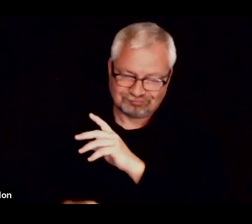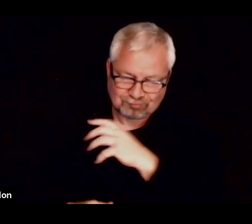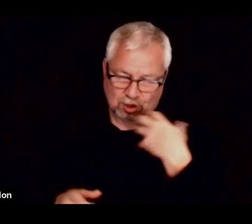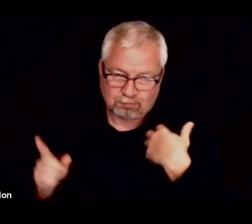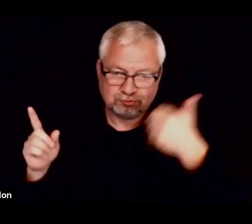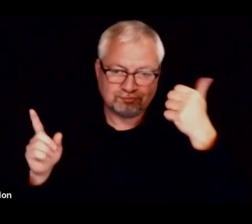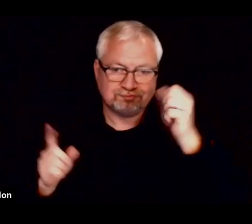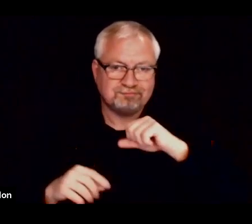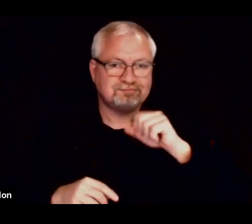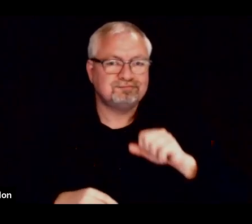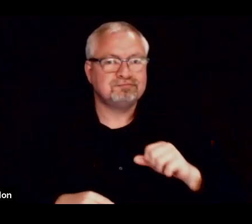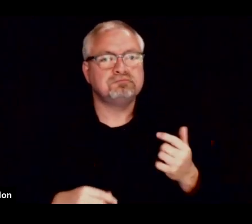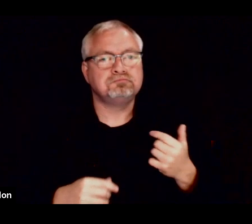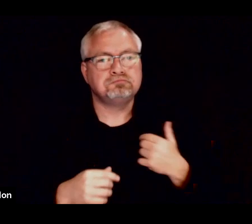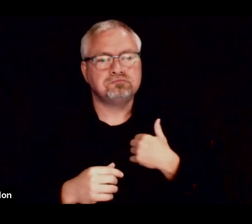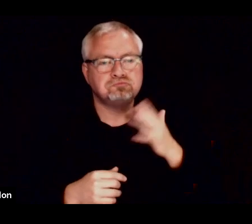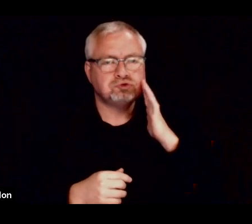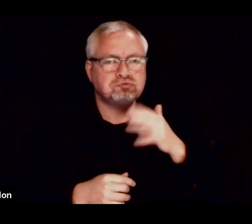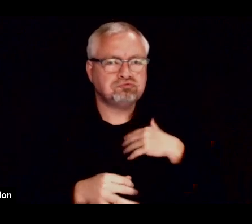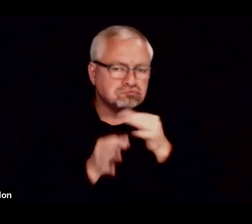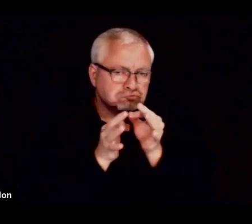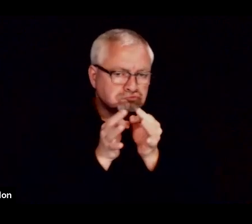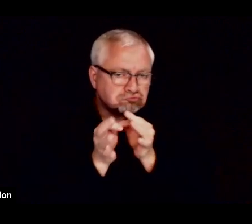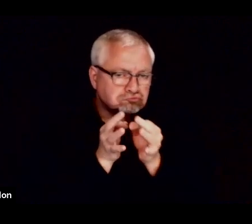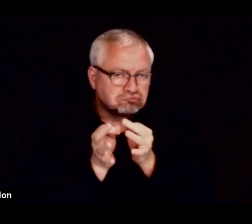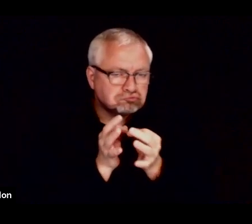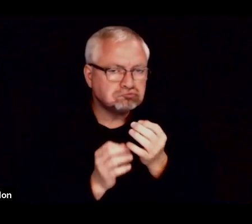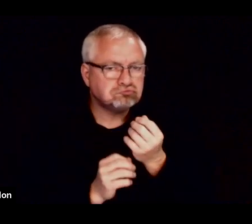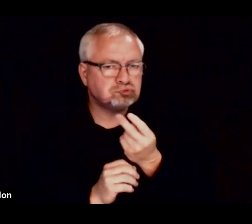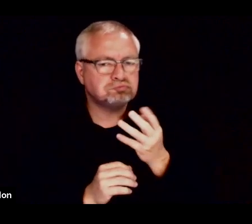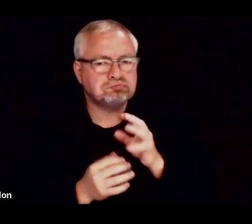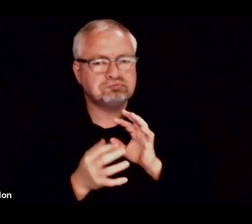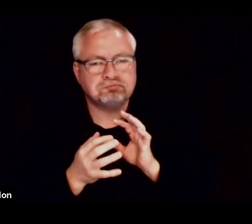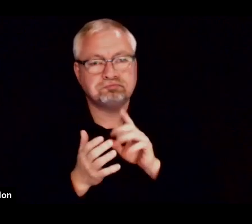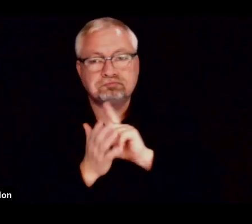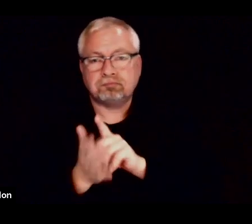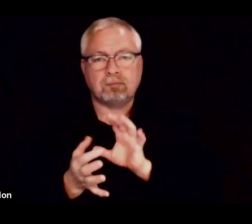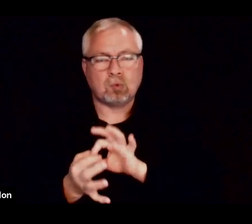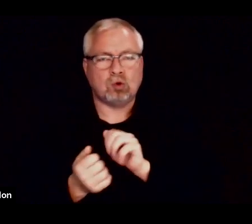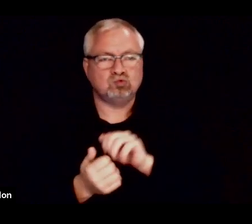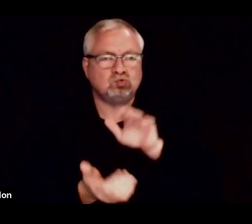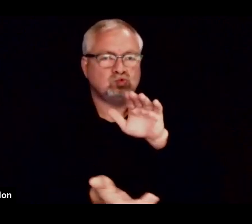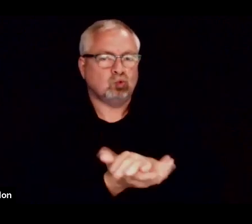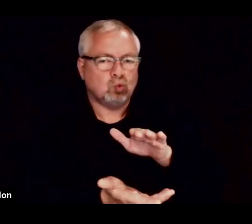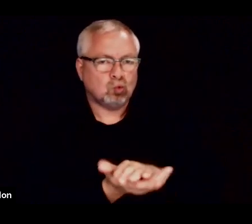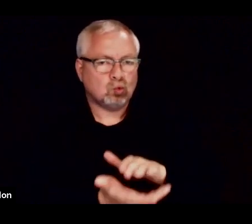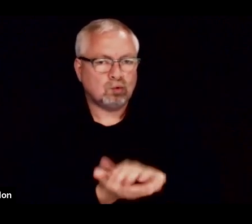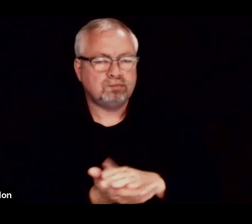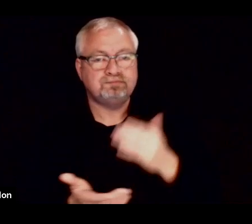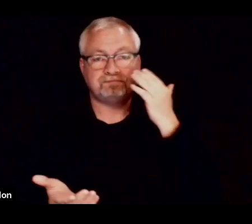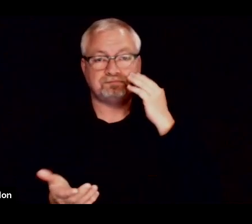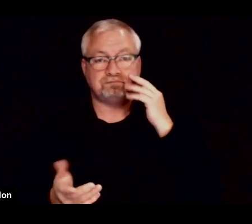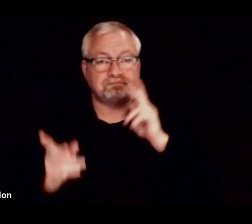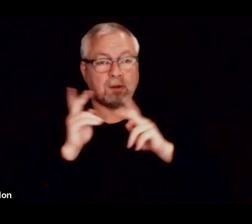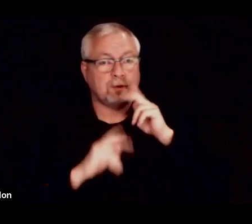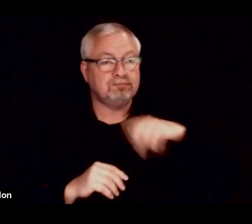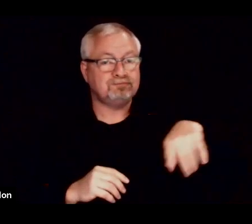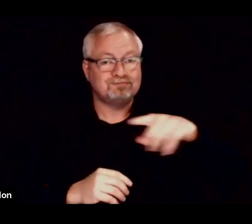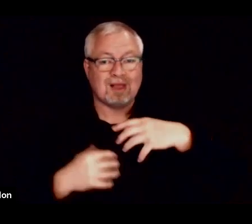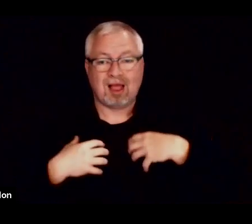to remind schools and the public that the public health guidance that was jointly issued by the